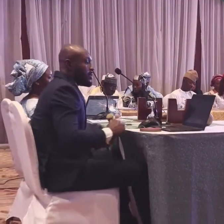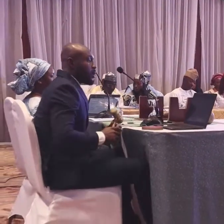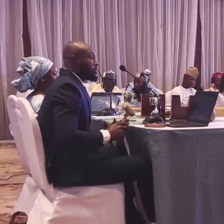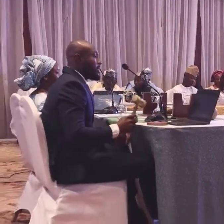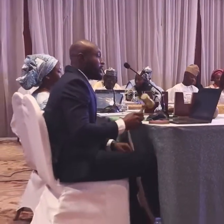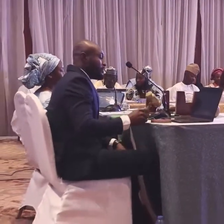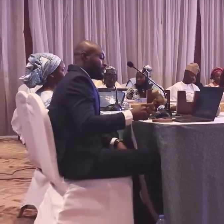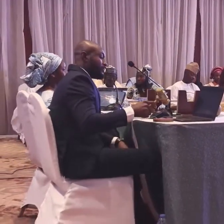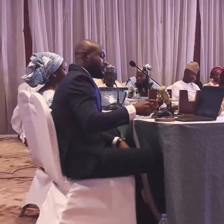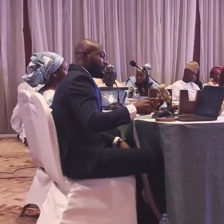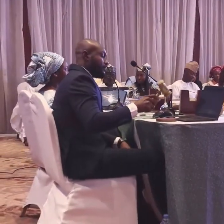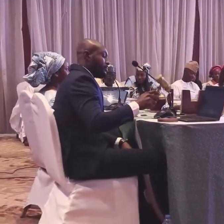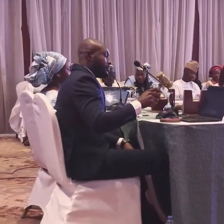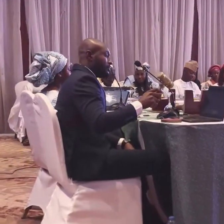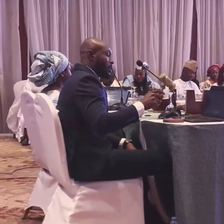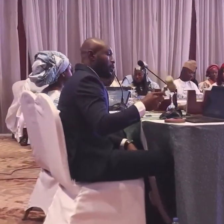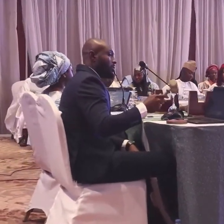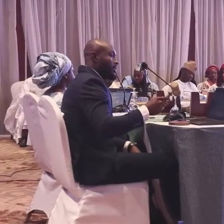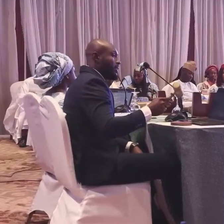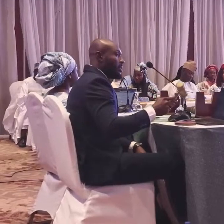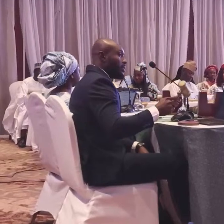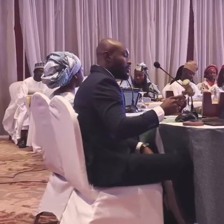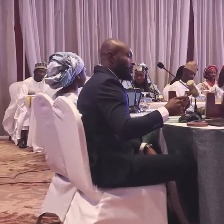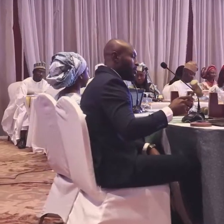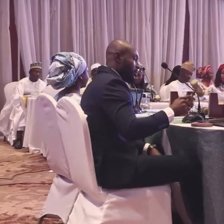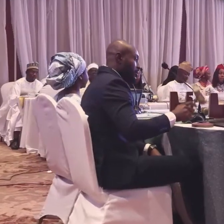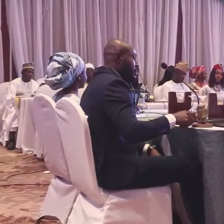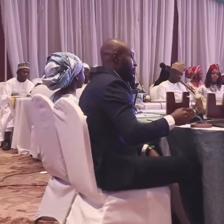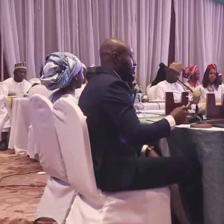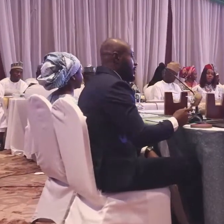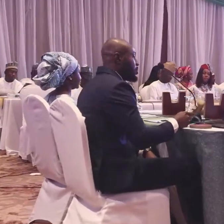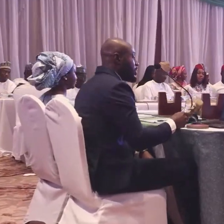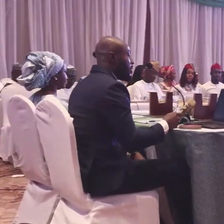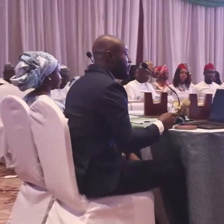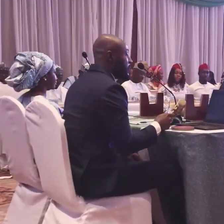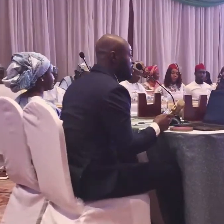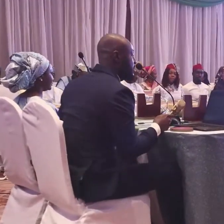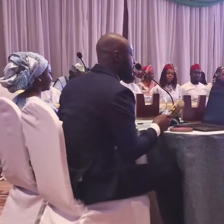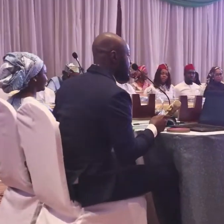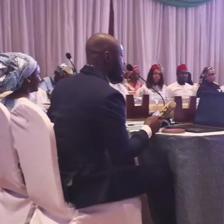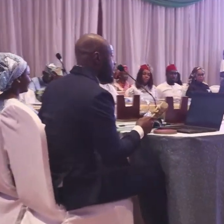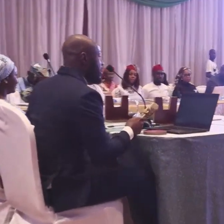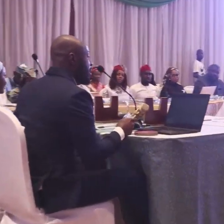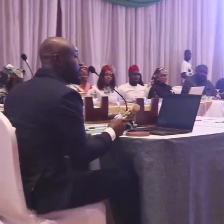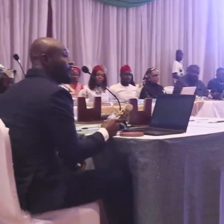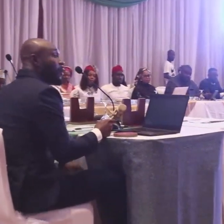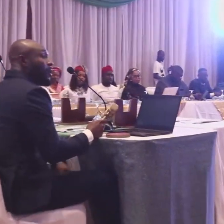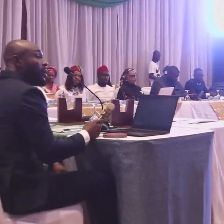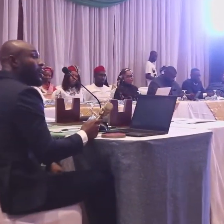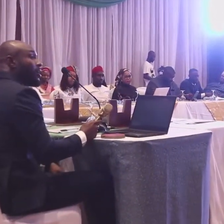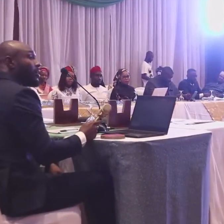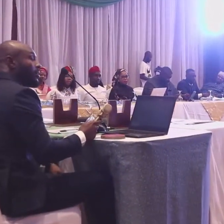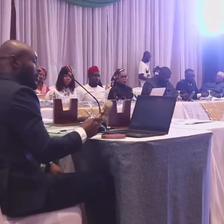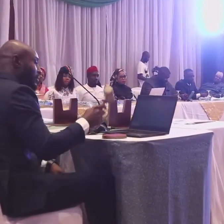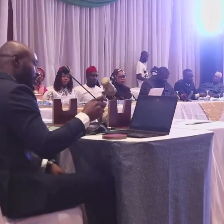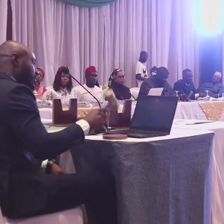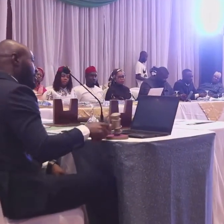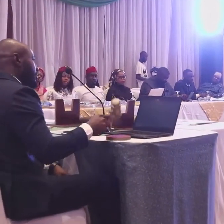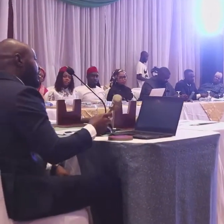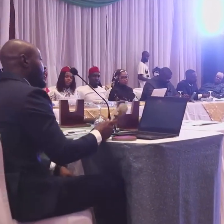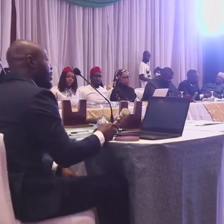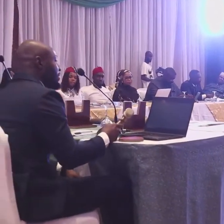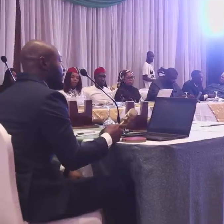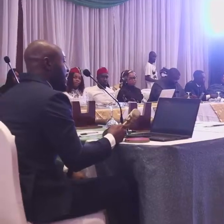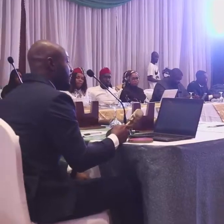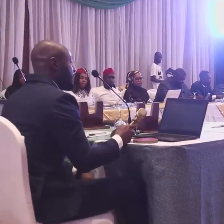Clause 3. Clause 3. Aye. I want to hear your voices. Clause 4. Aye.